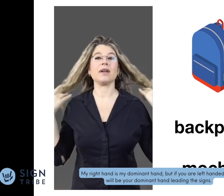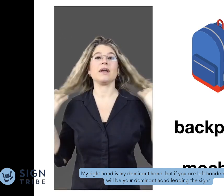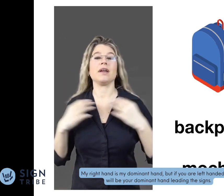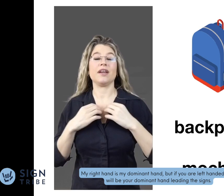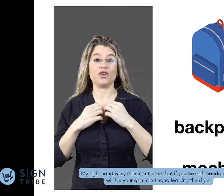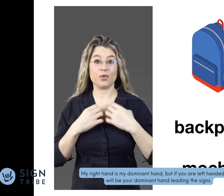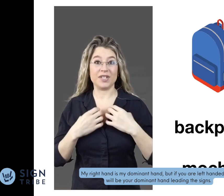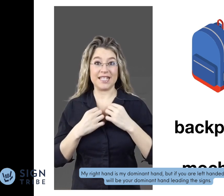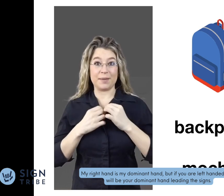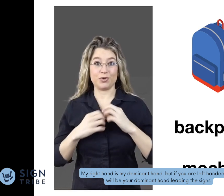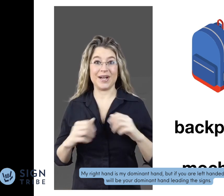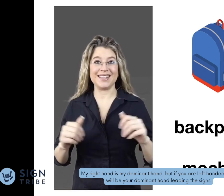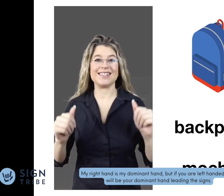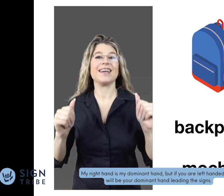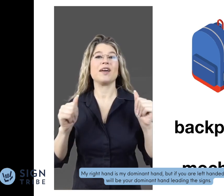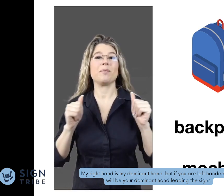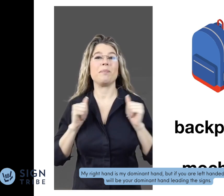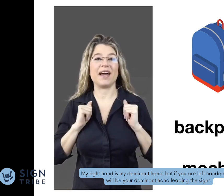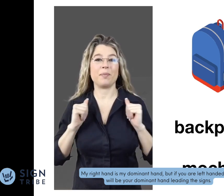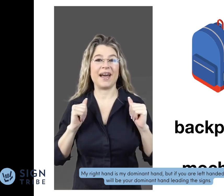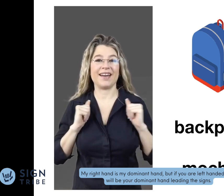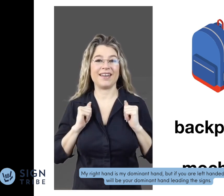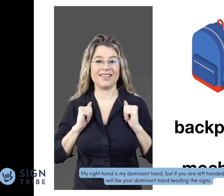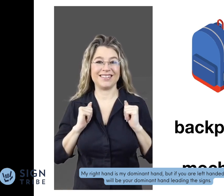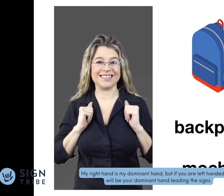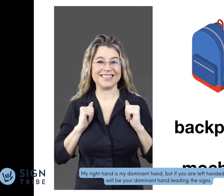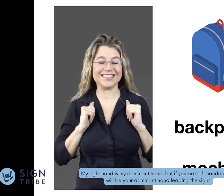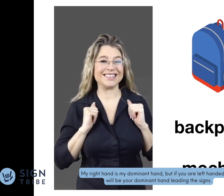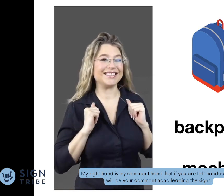And you're going to tap twice. Backpack.